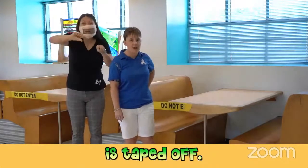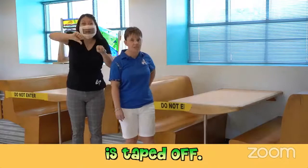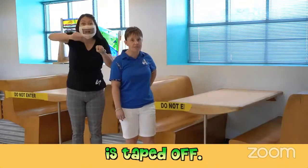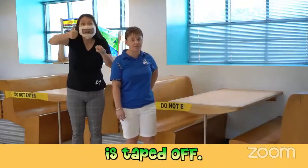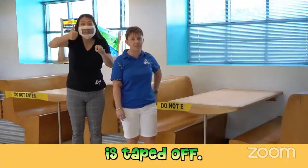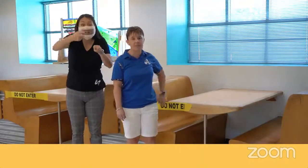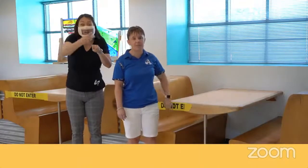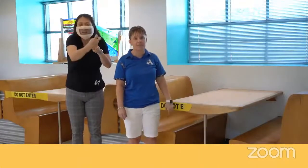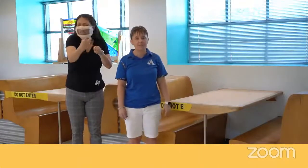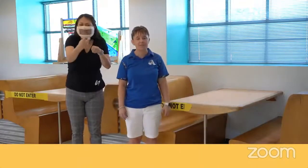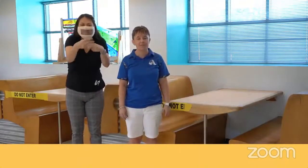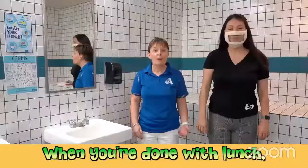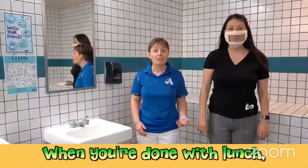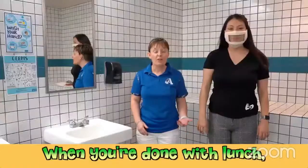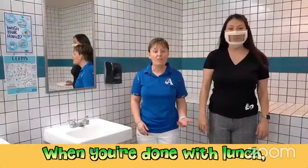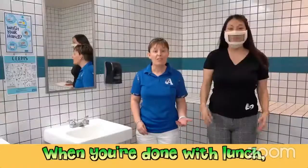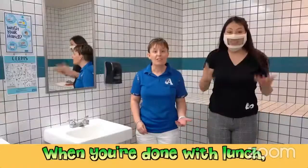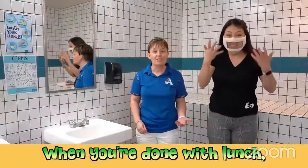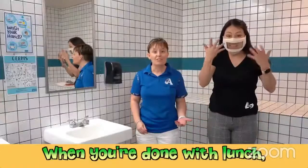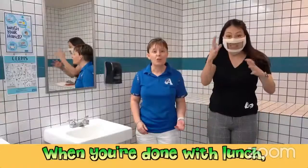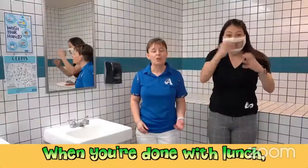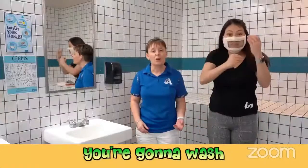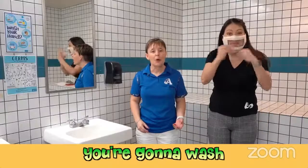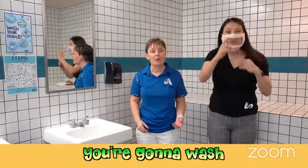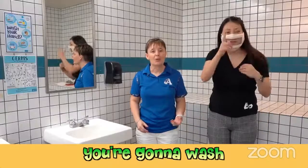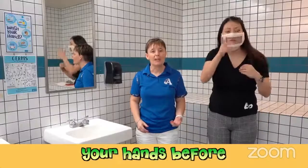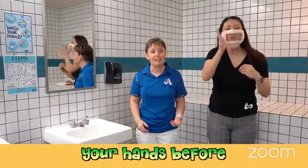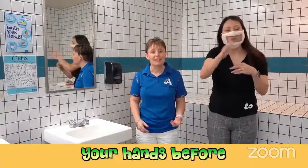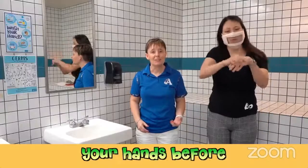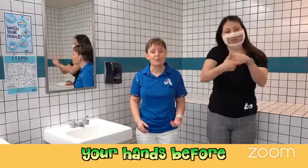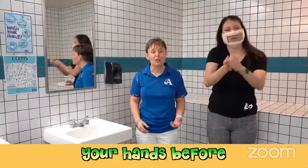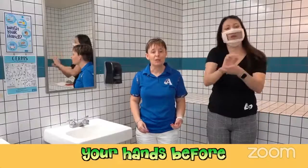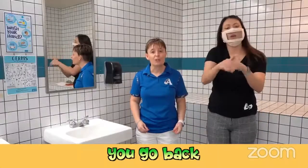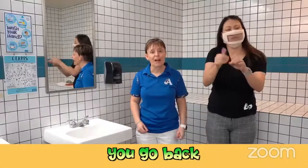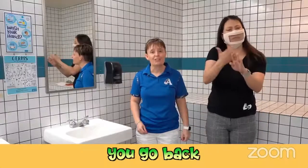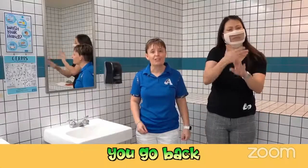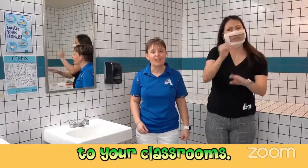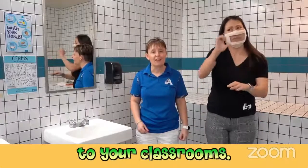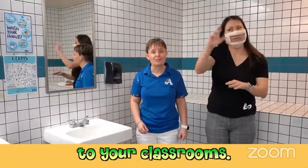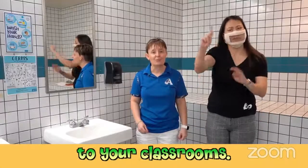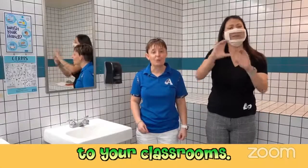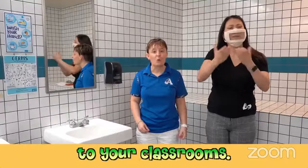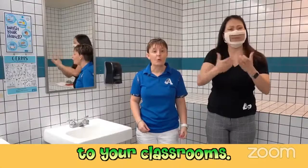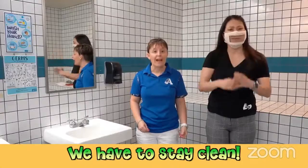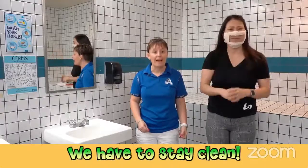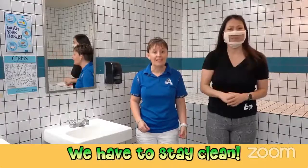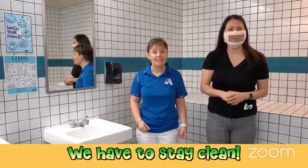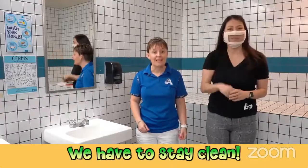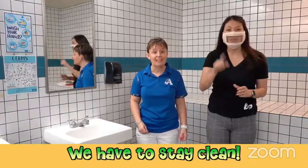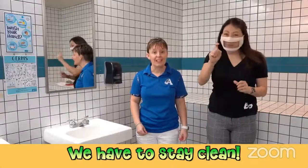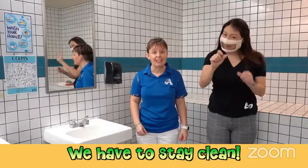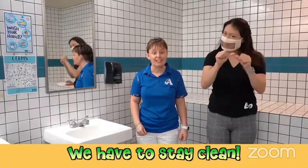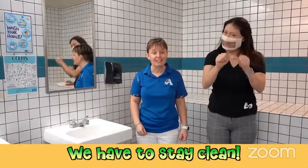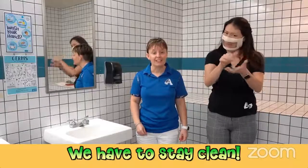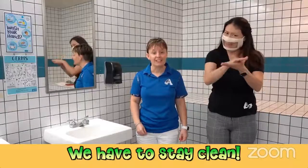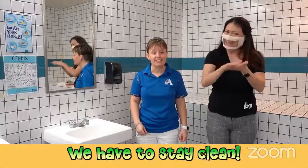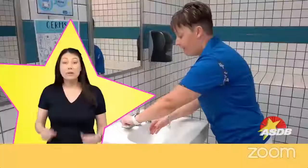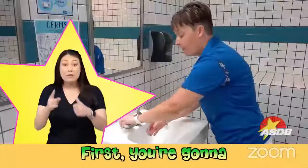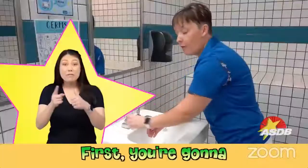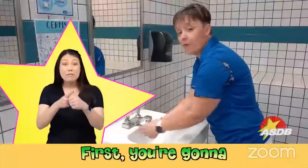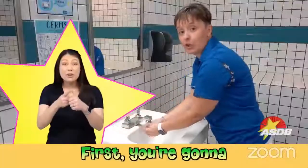taped off. When you're done with lunch, you're going to wash your hands before you go back to your classroom. We have to stay